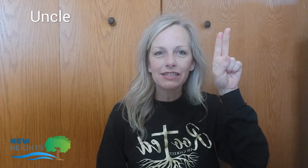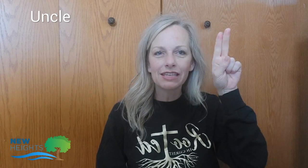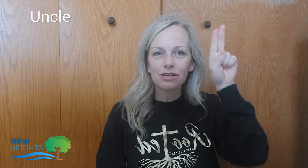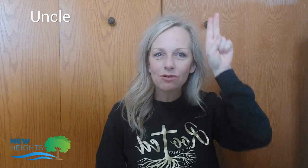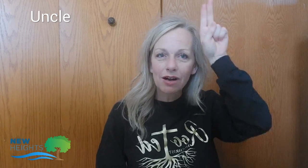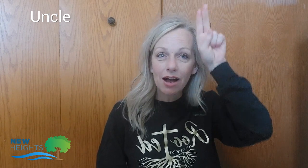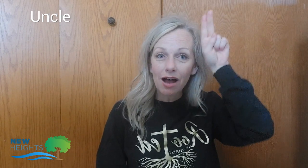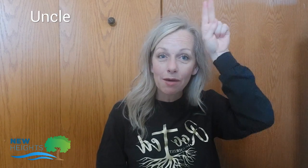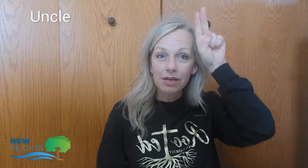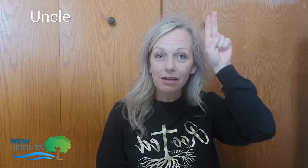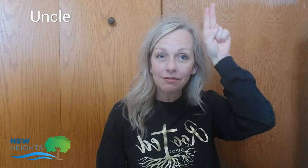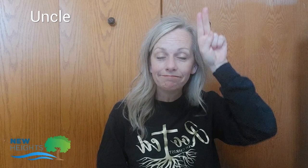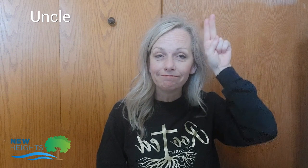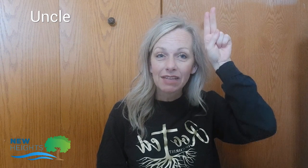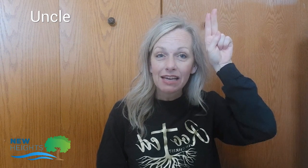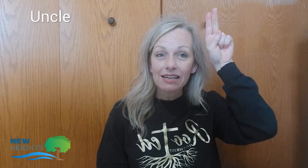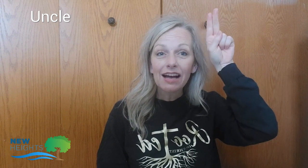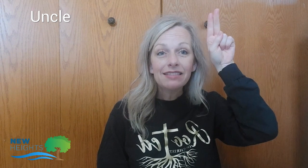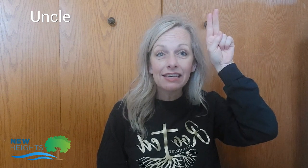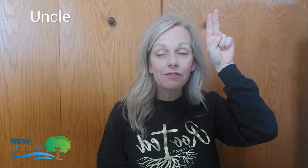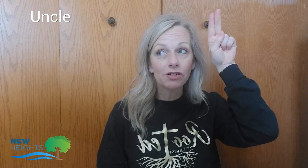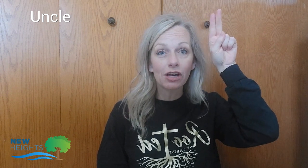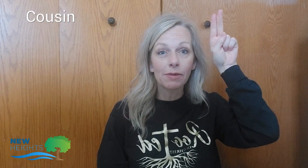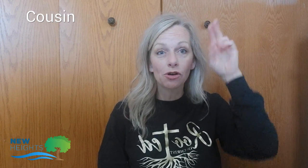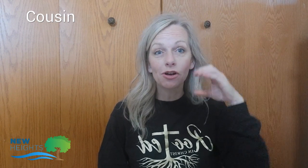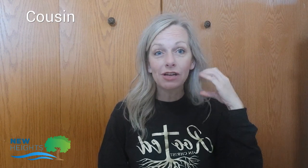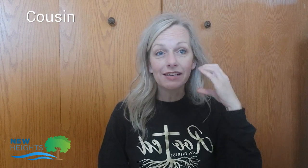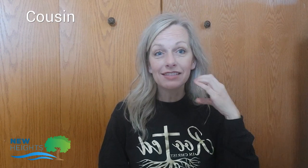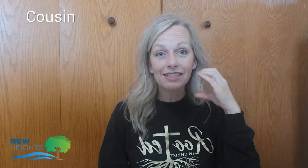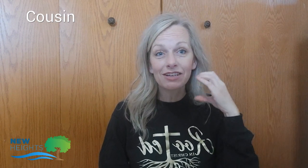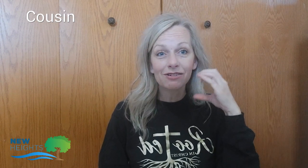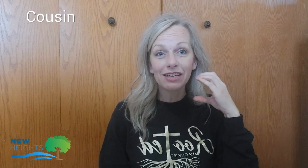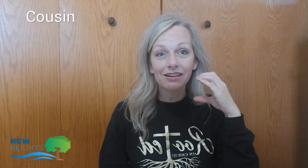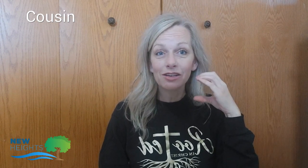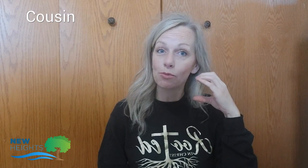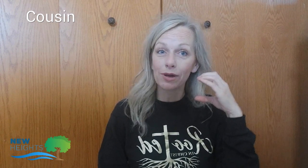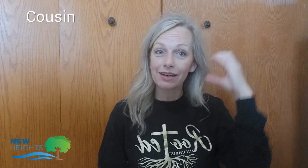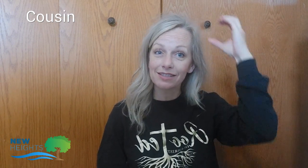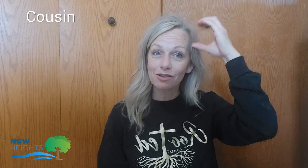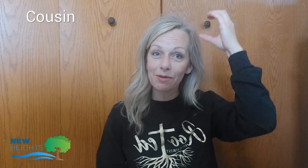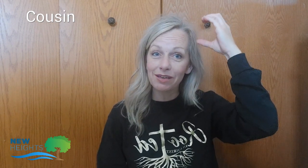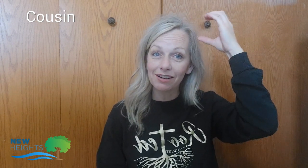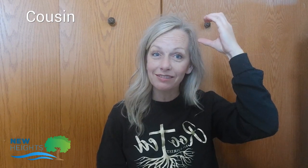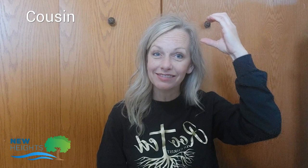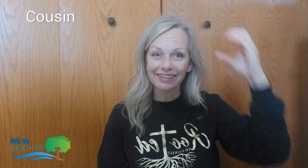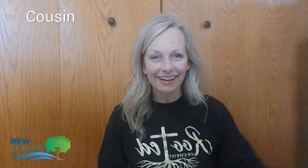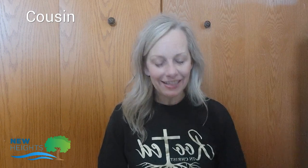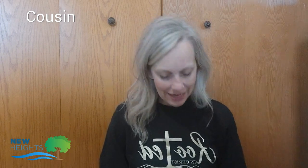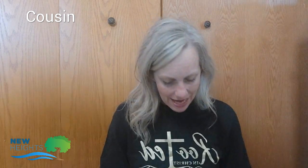the U up here. Cousin, if you're talking about your girl cousins, they're down here. Your boy cousins are up here. All right.